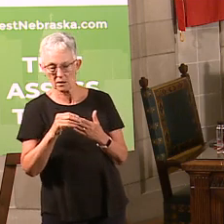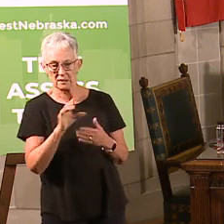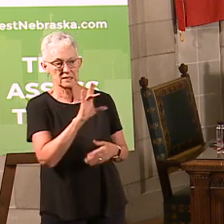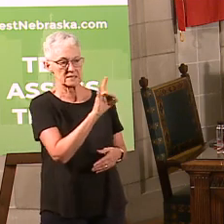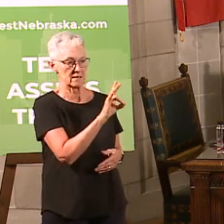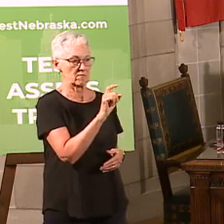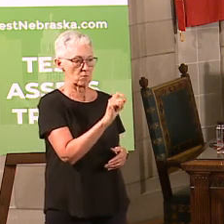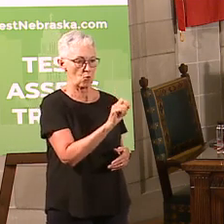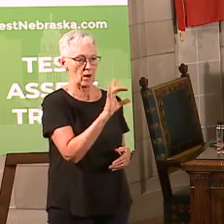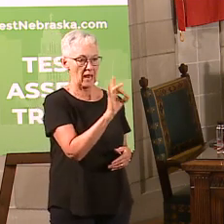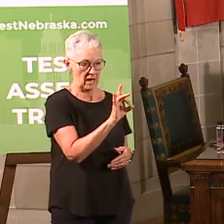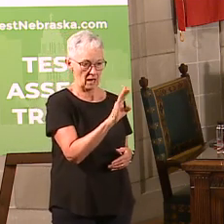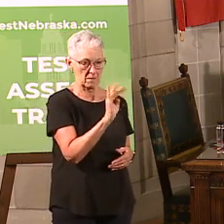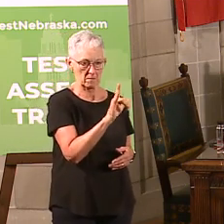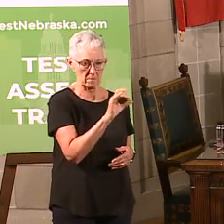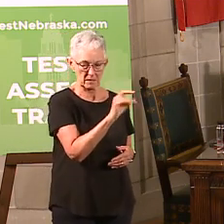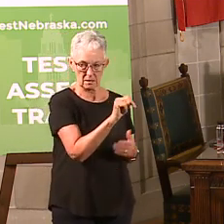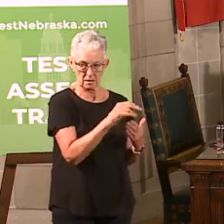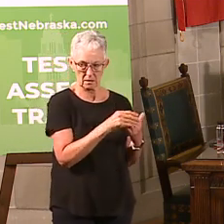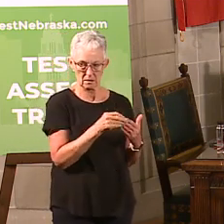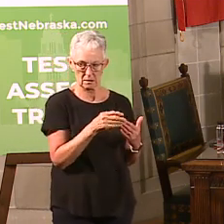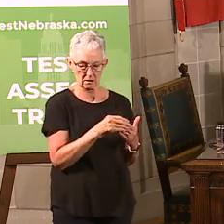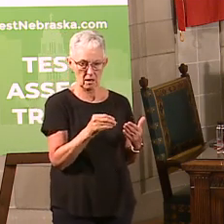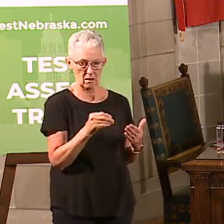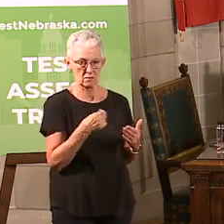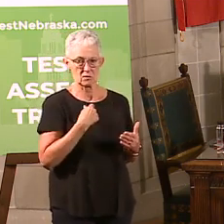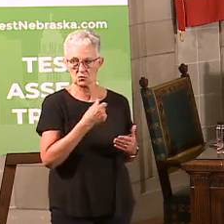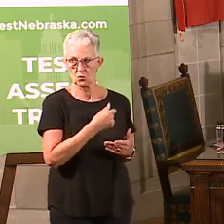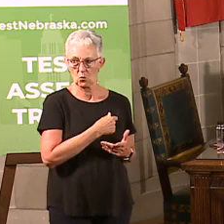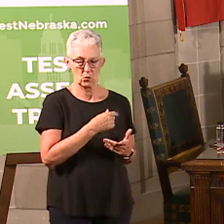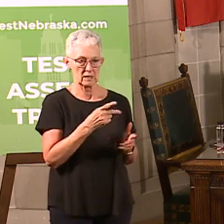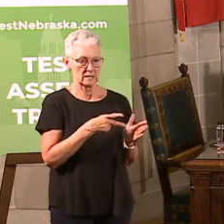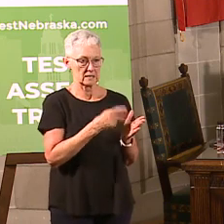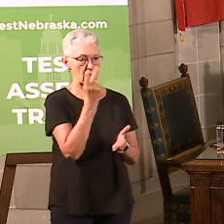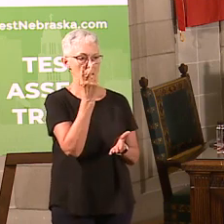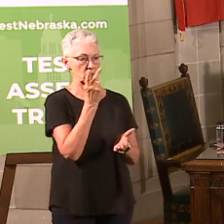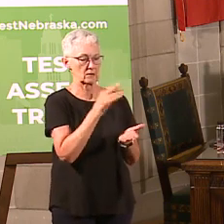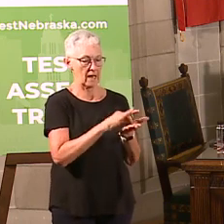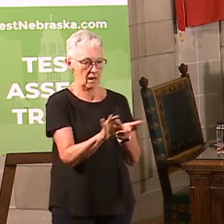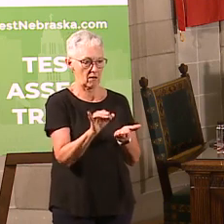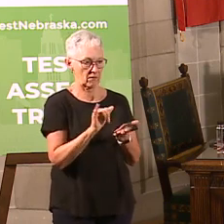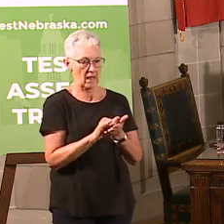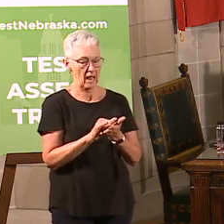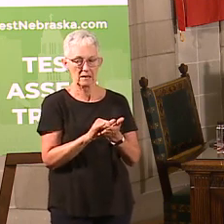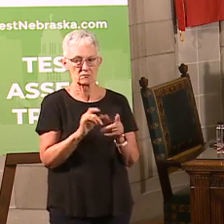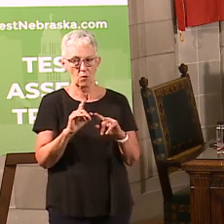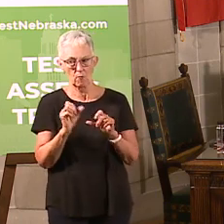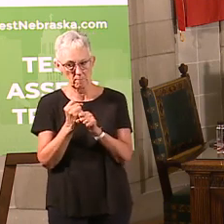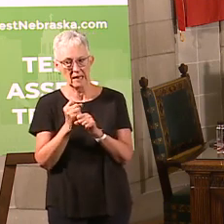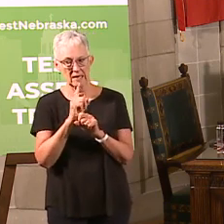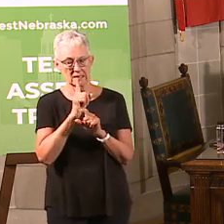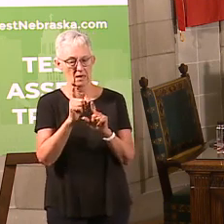billion because we had double counted that number as part of the way the government was reporting that. So just wanted to make that correction so